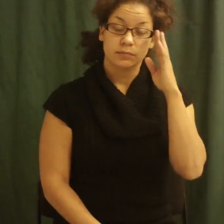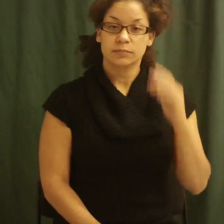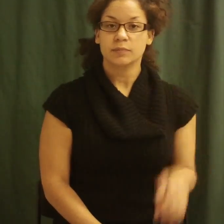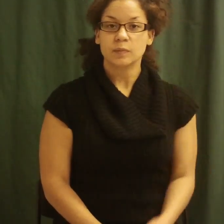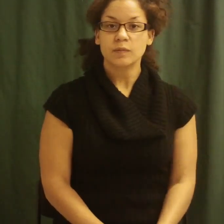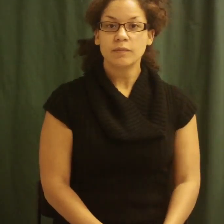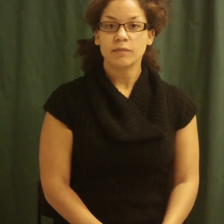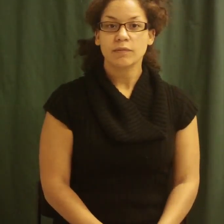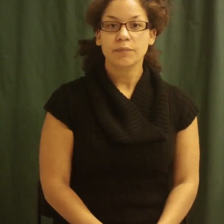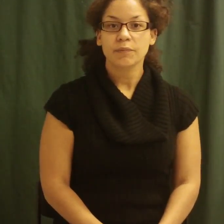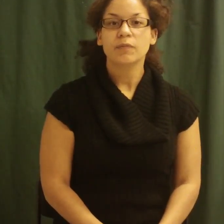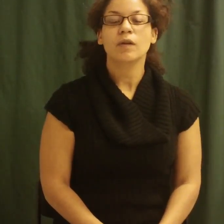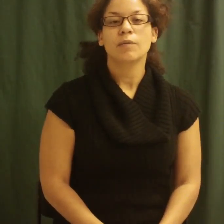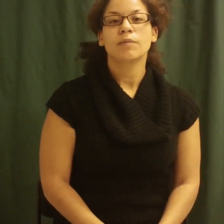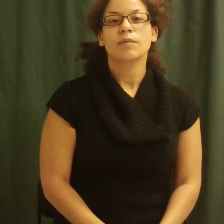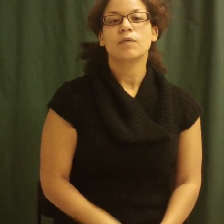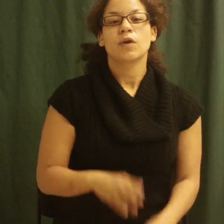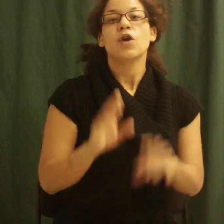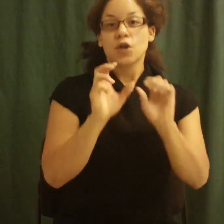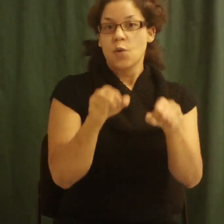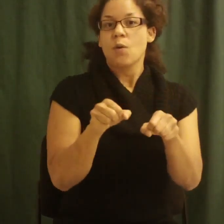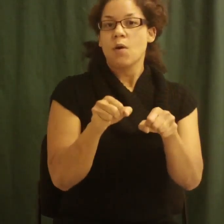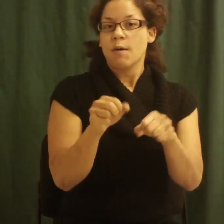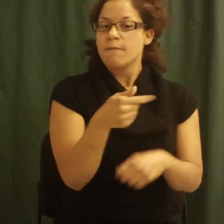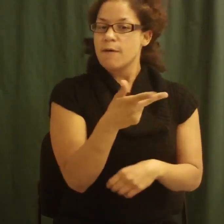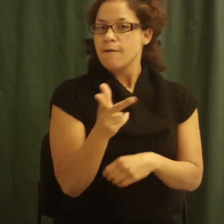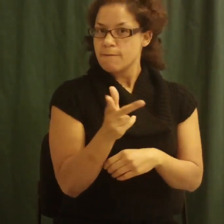Maybe another couple of minutes to work on this one.